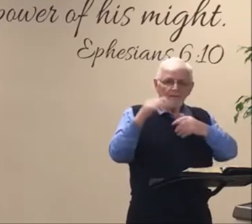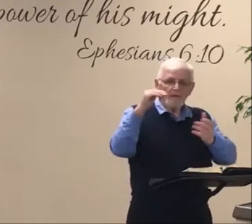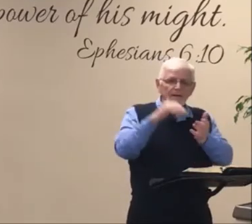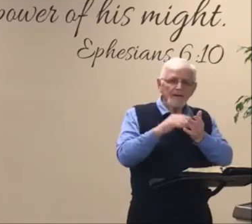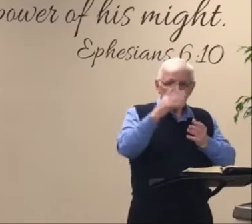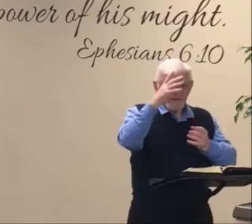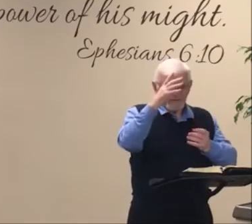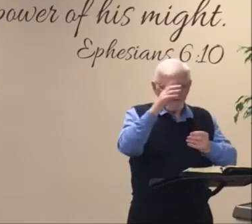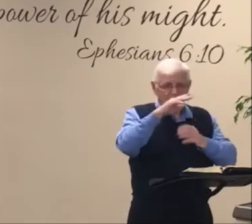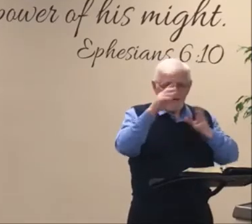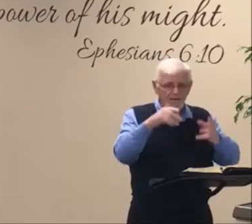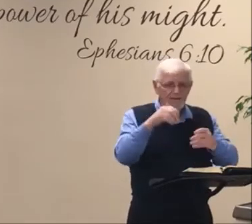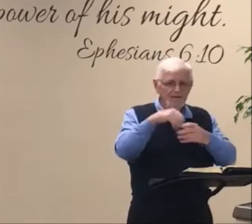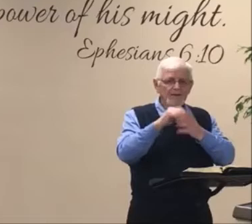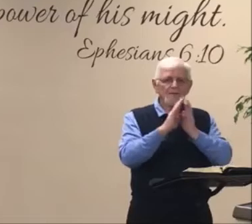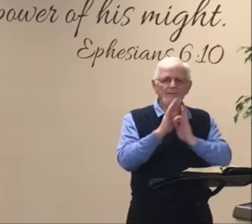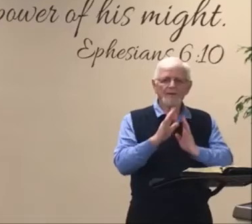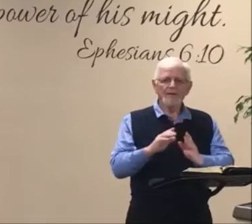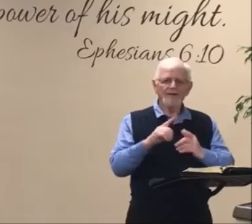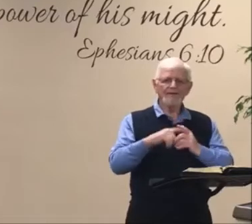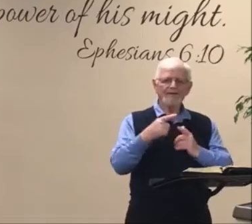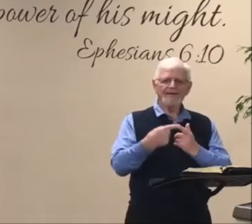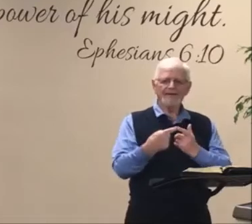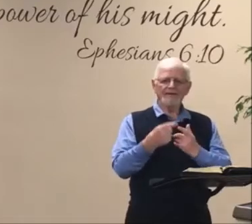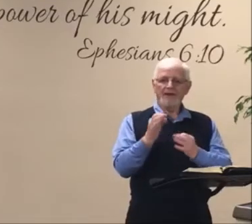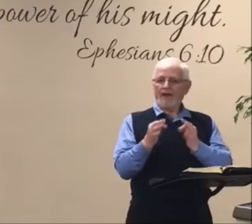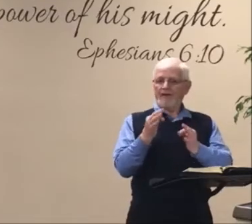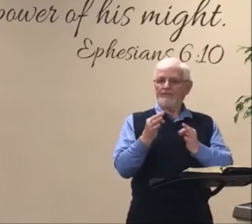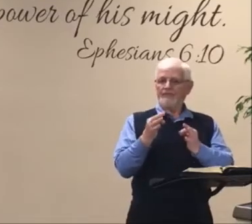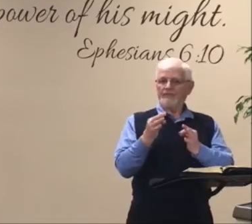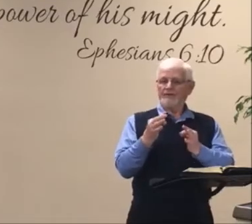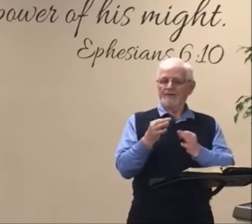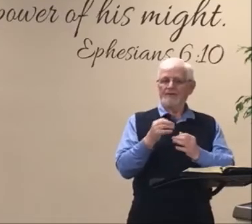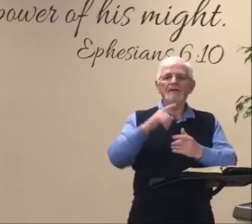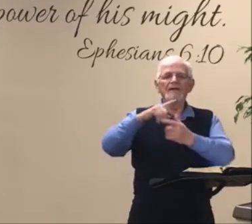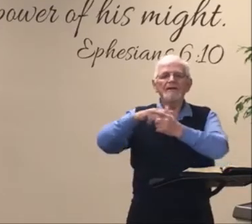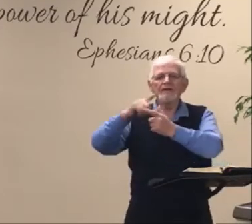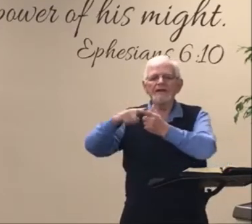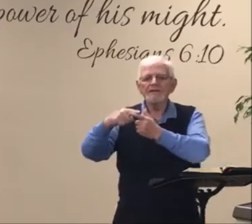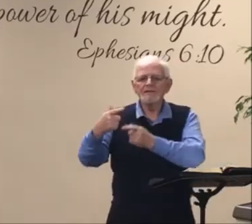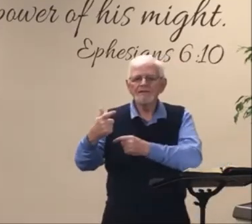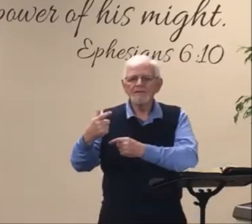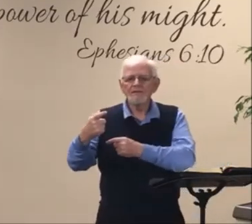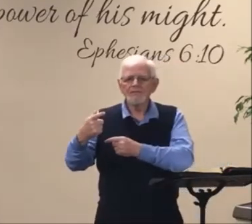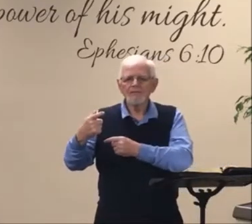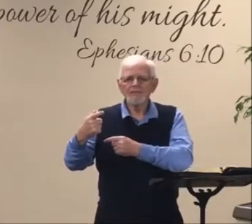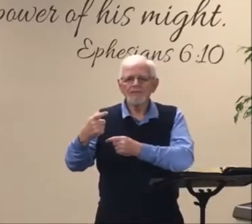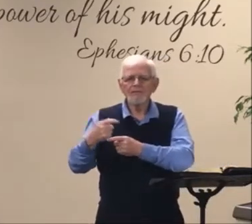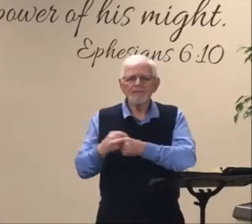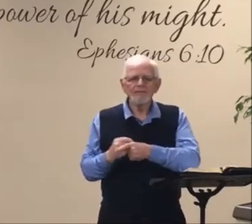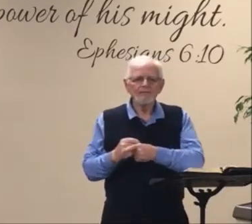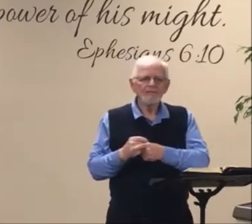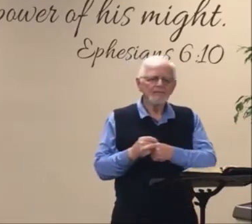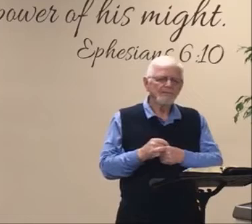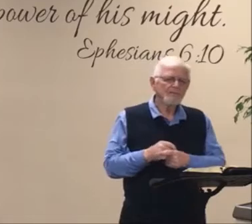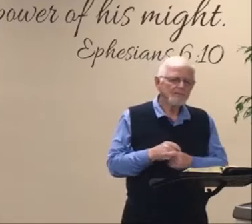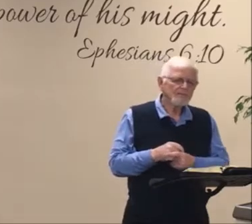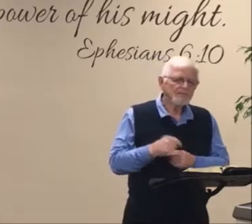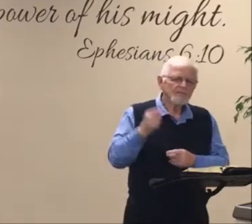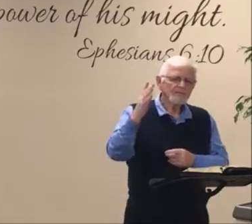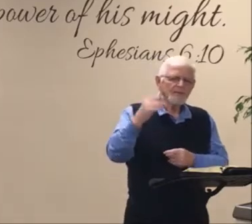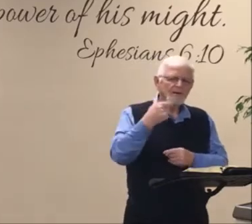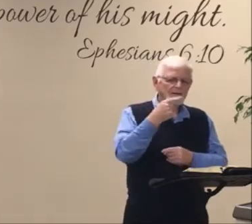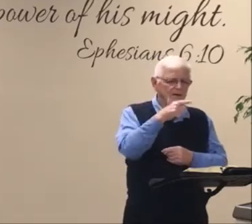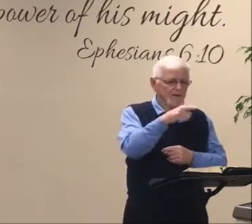father's house in peace, then. See the if in verse 20 and the then in verse 21? God tells Jacob an